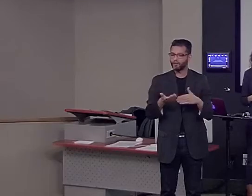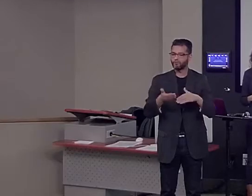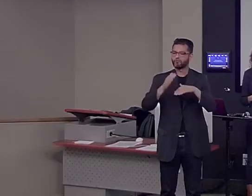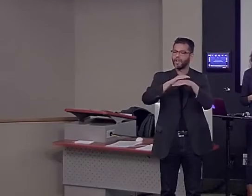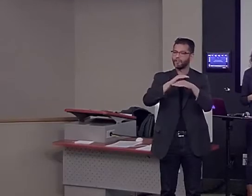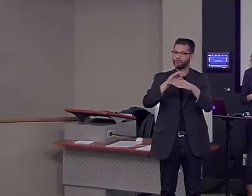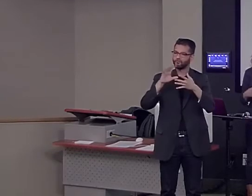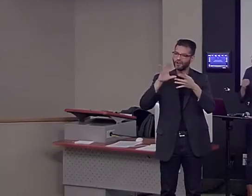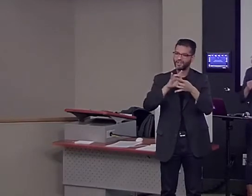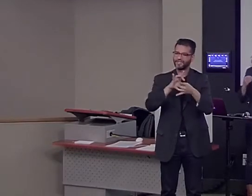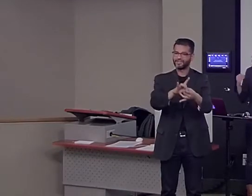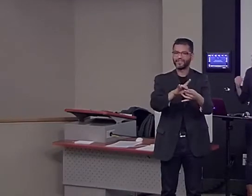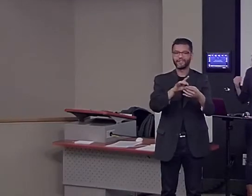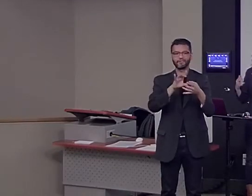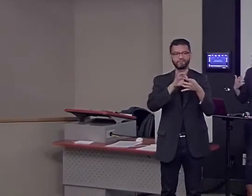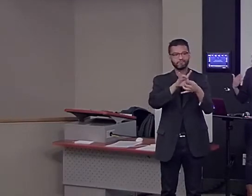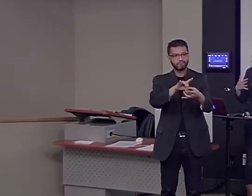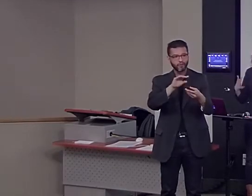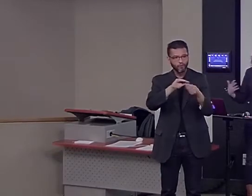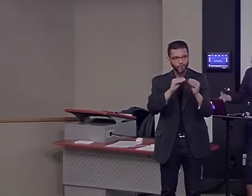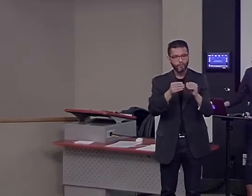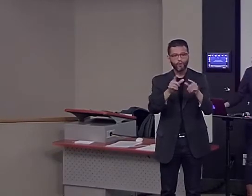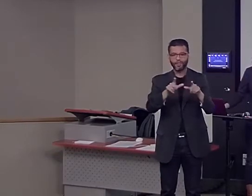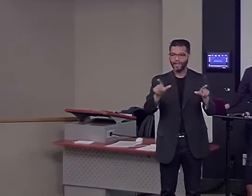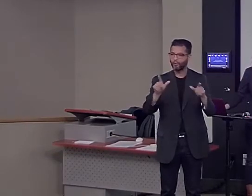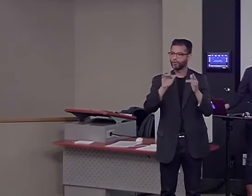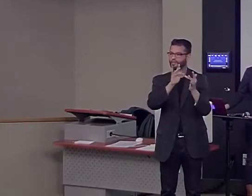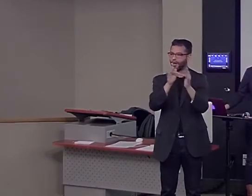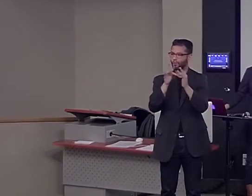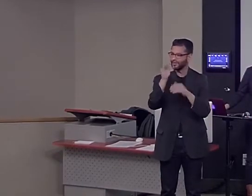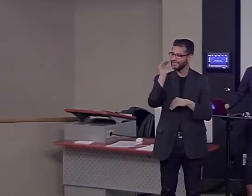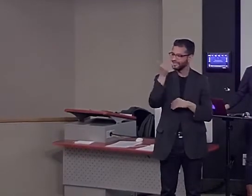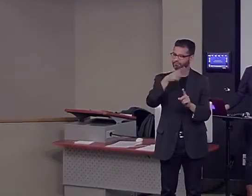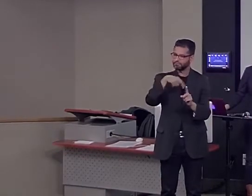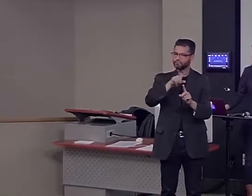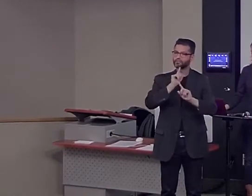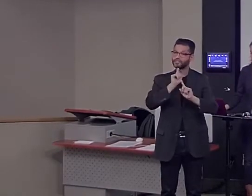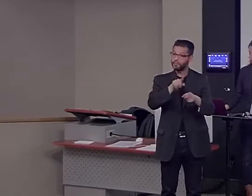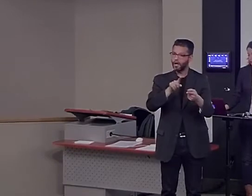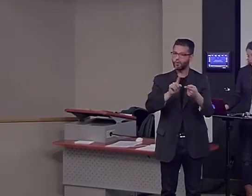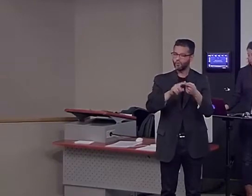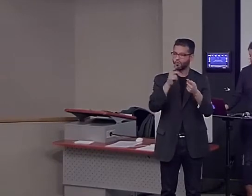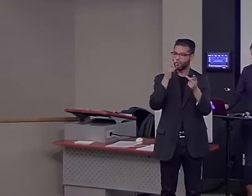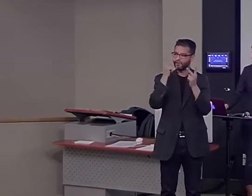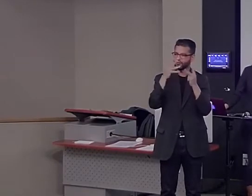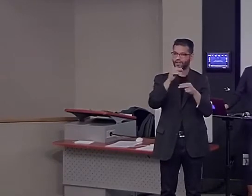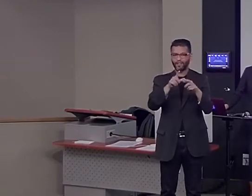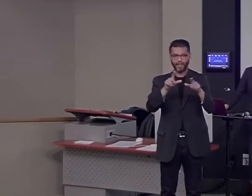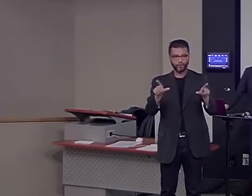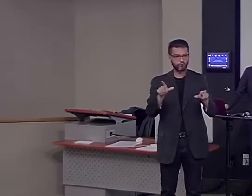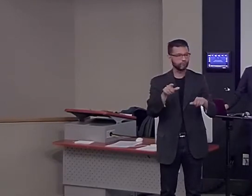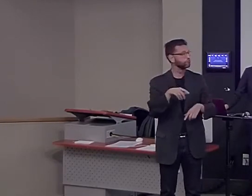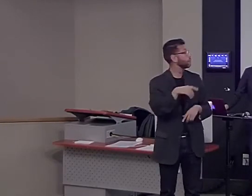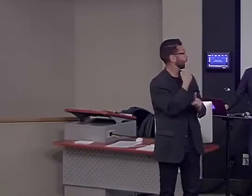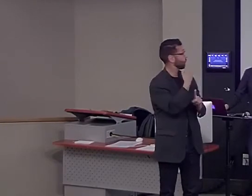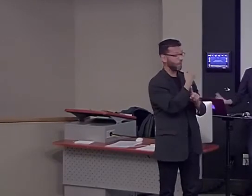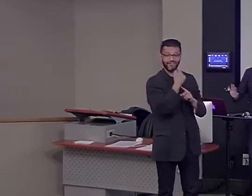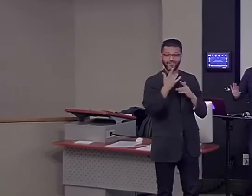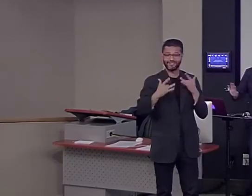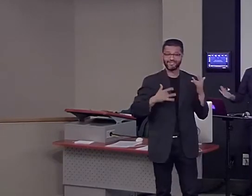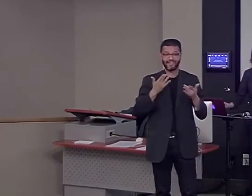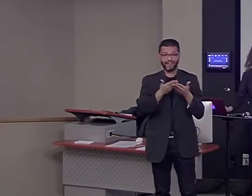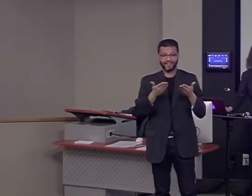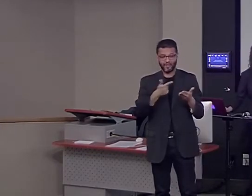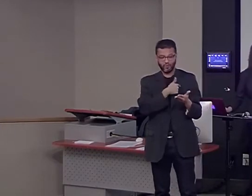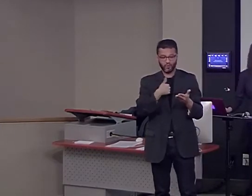and language networks than in visual cortex are responding to number and language. And one of the exciting things that we found recently, so